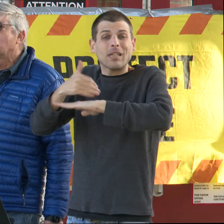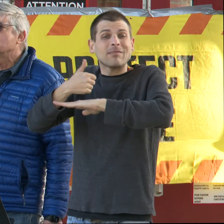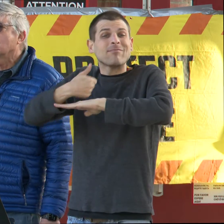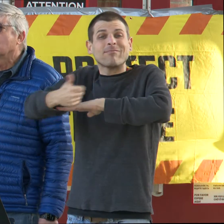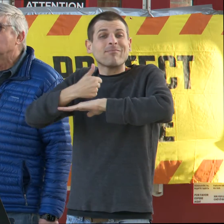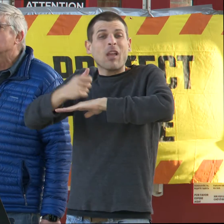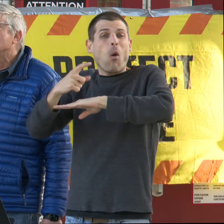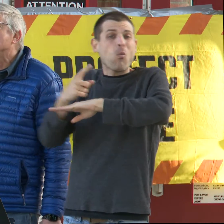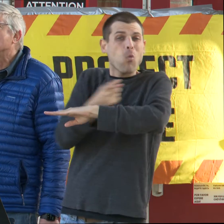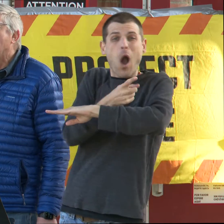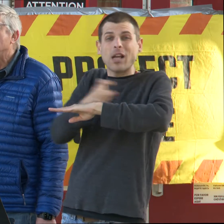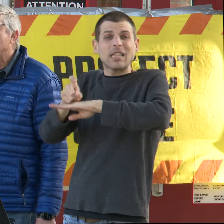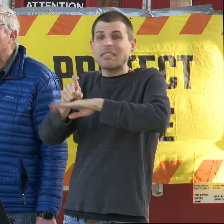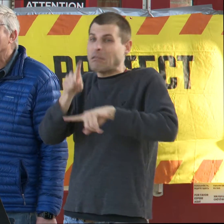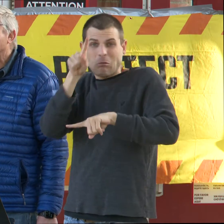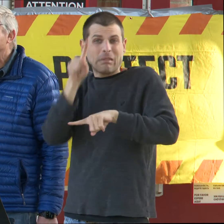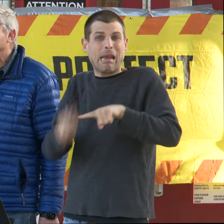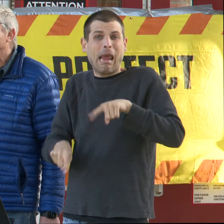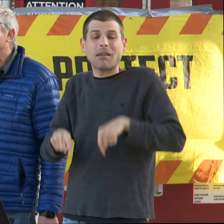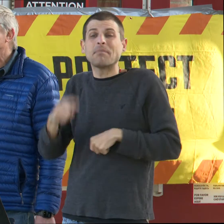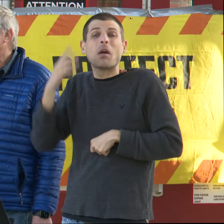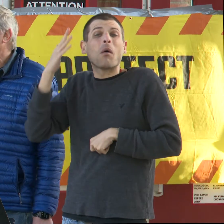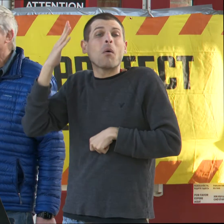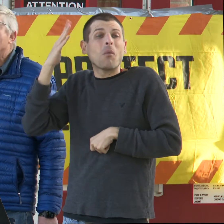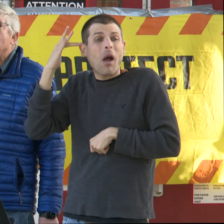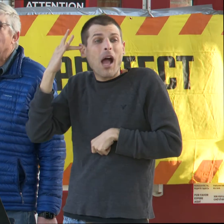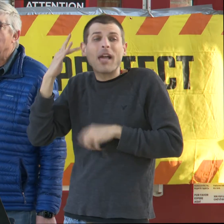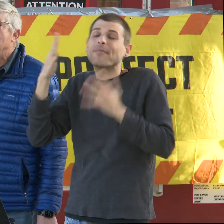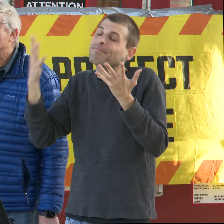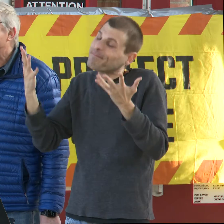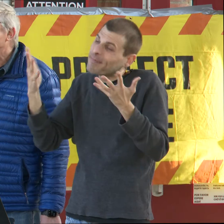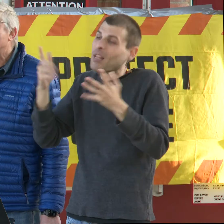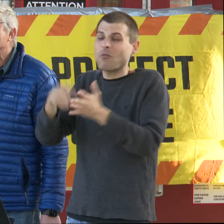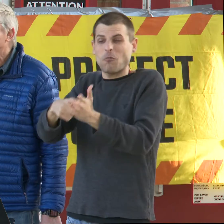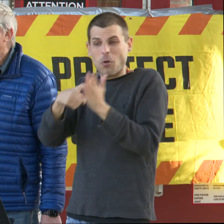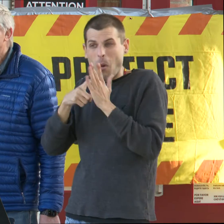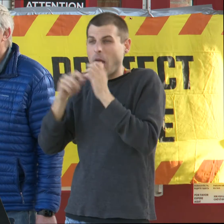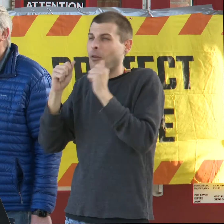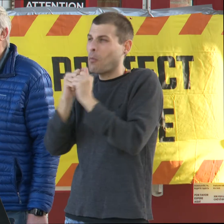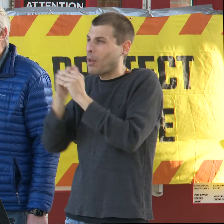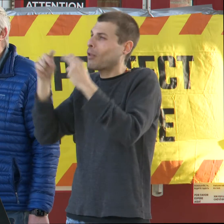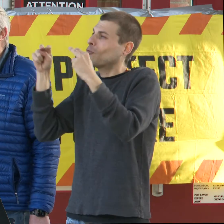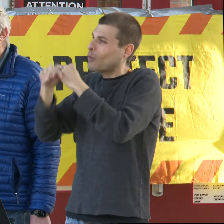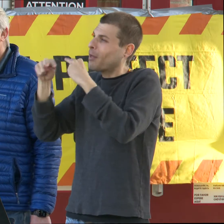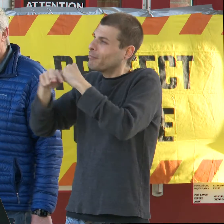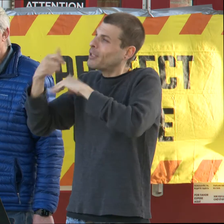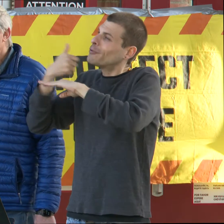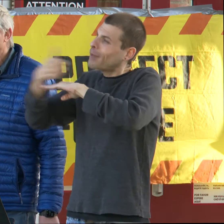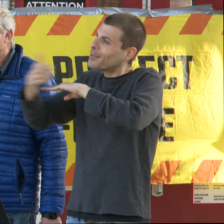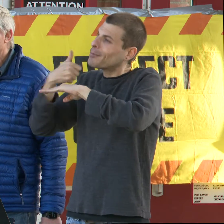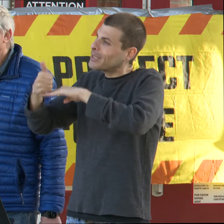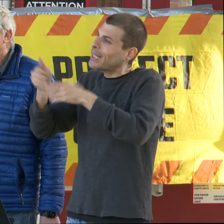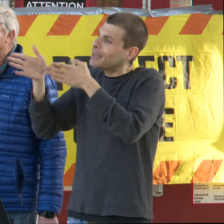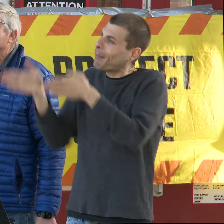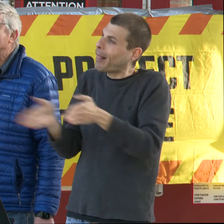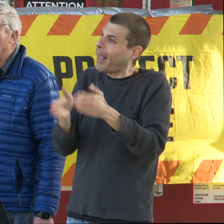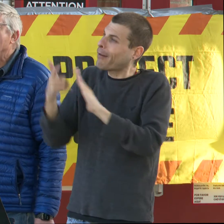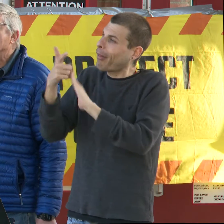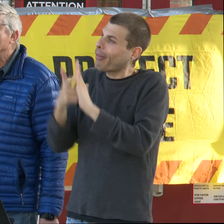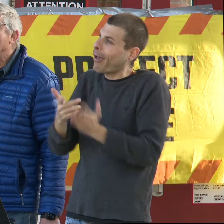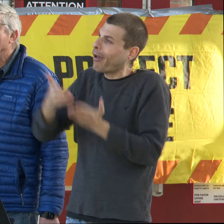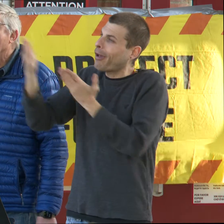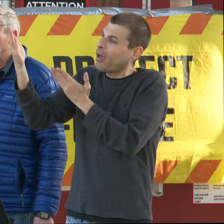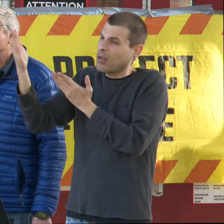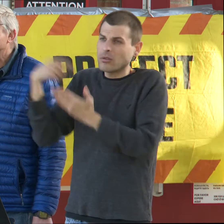unless this project goes, because it's all tied up in the Metro 2020 transportation plan. And